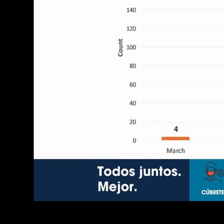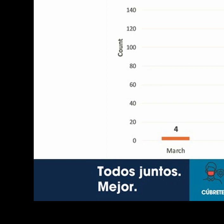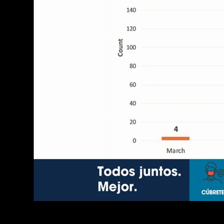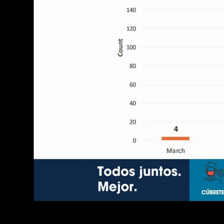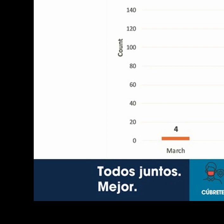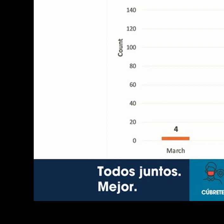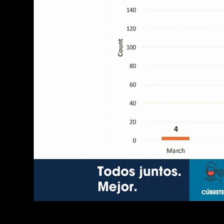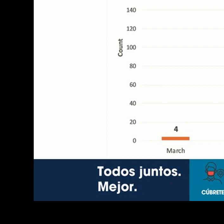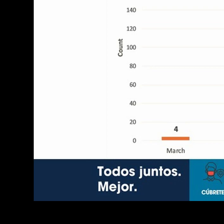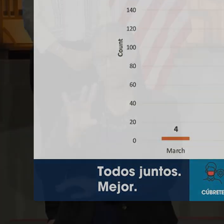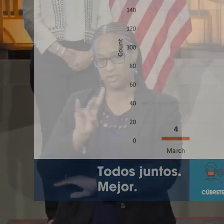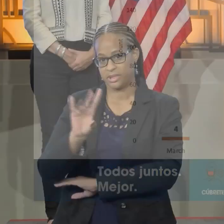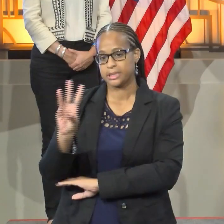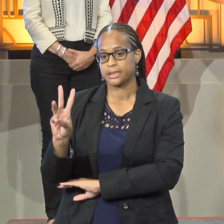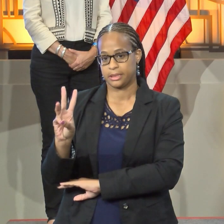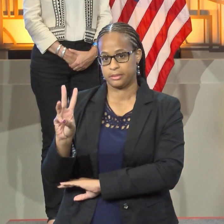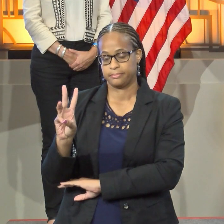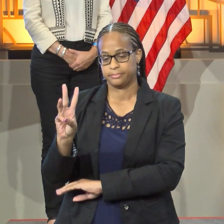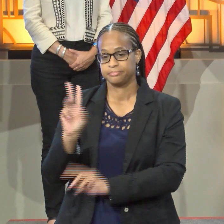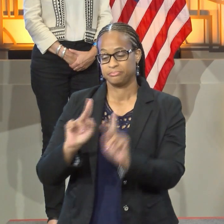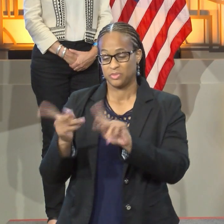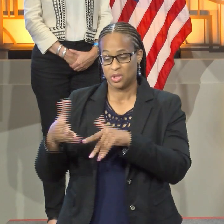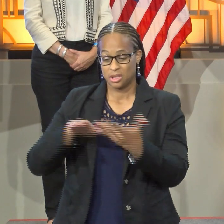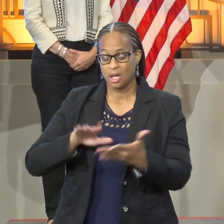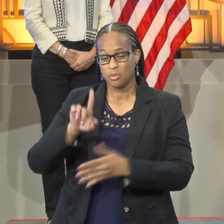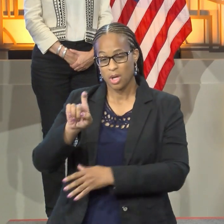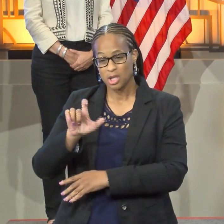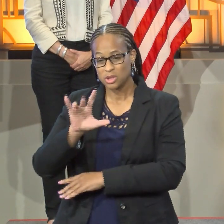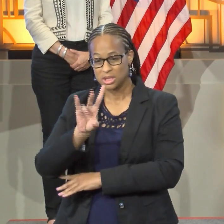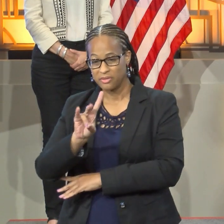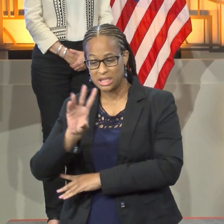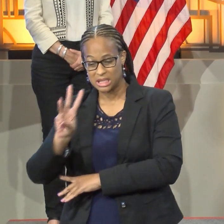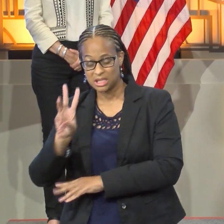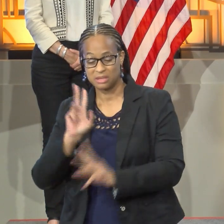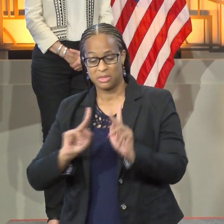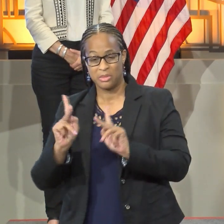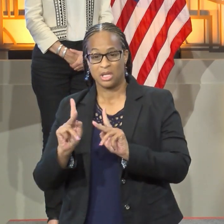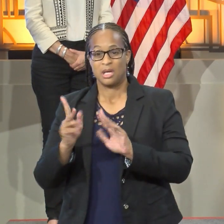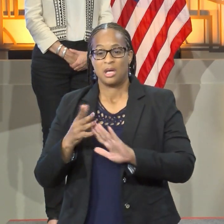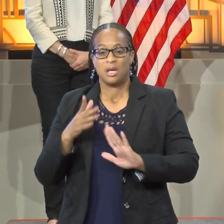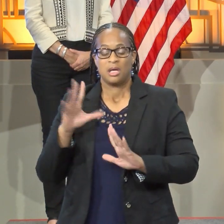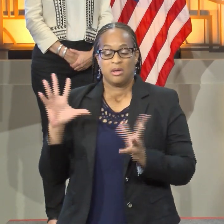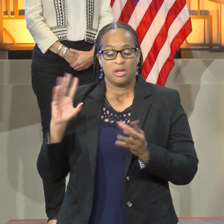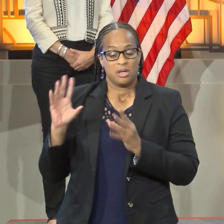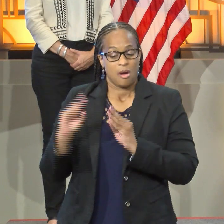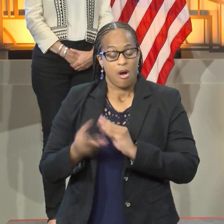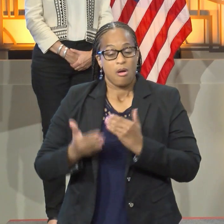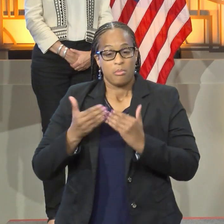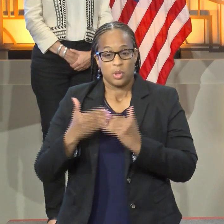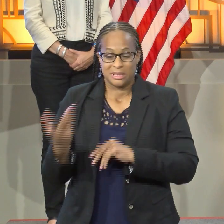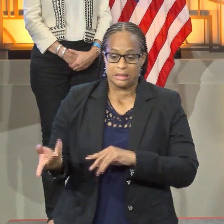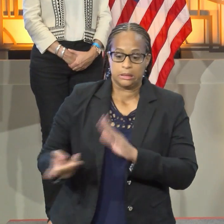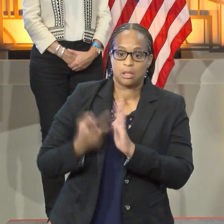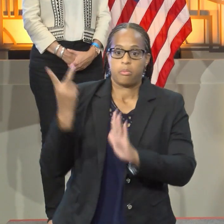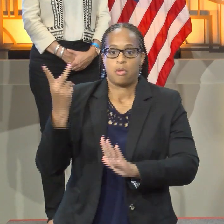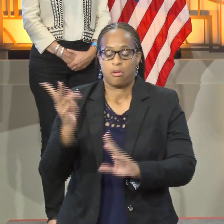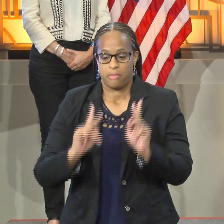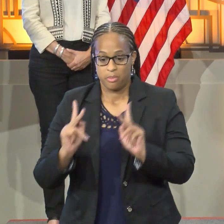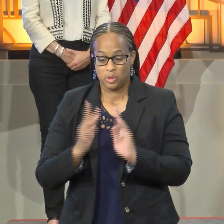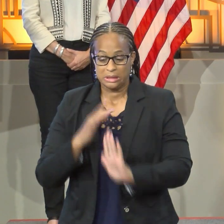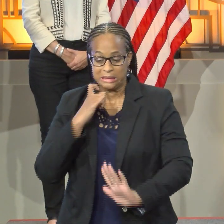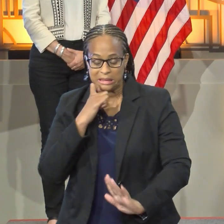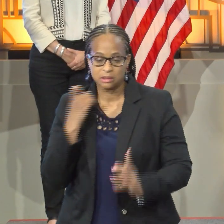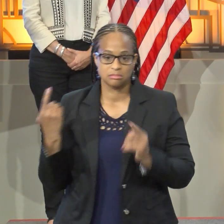is 176. 176 out of 400, almost double just in the